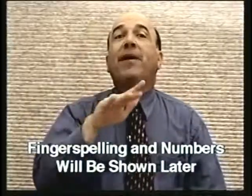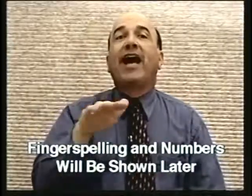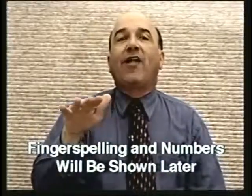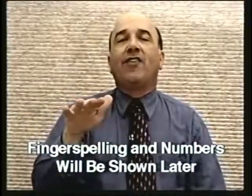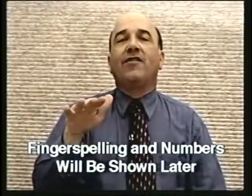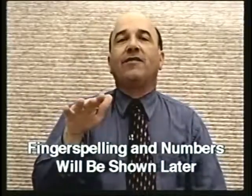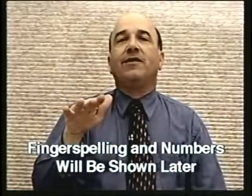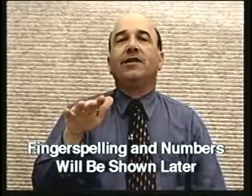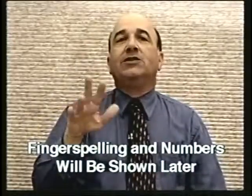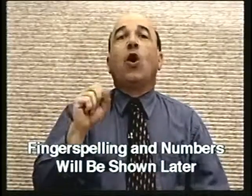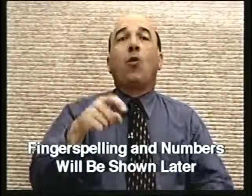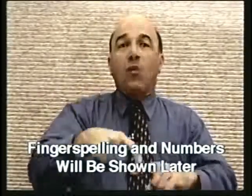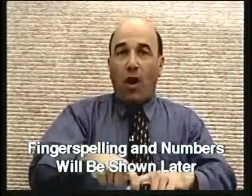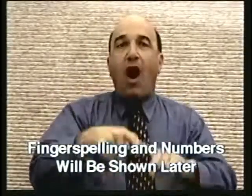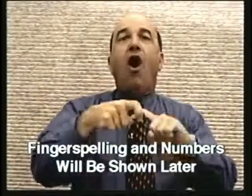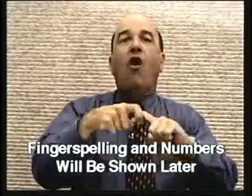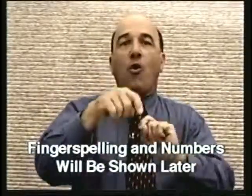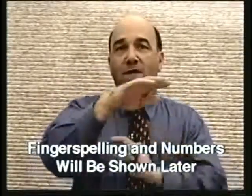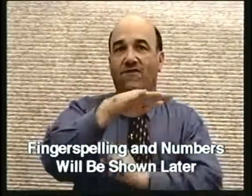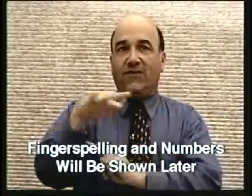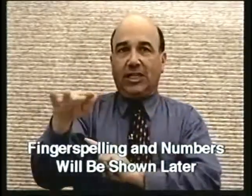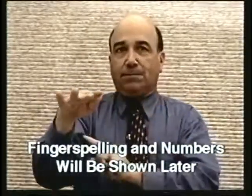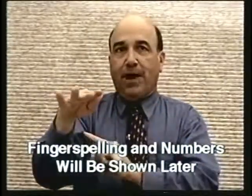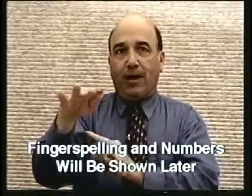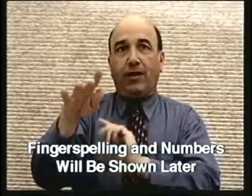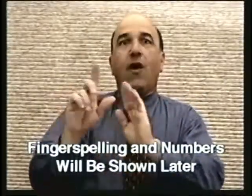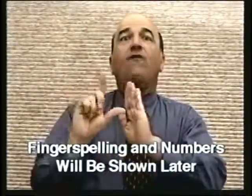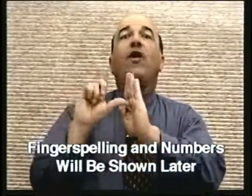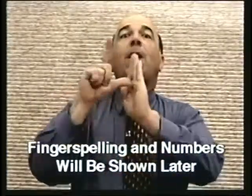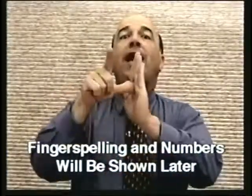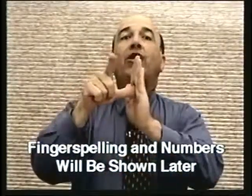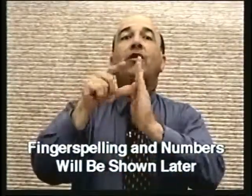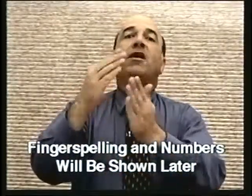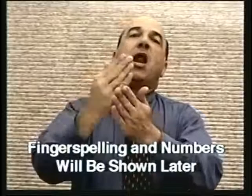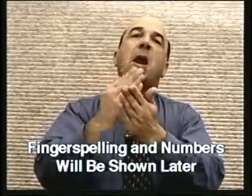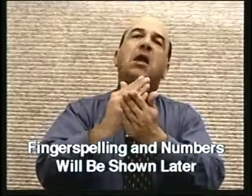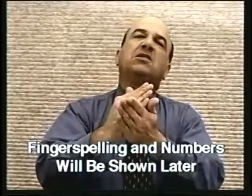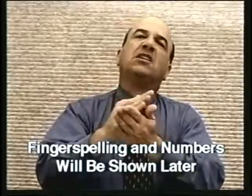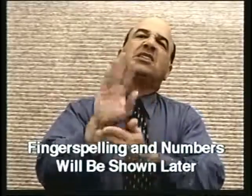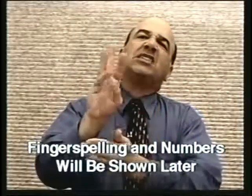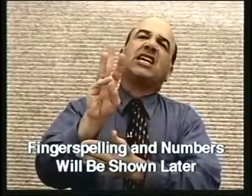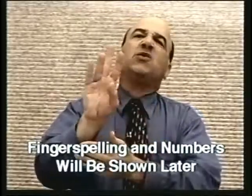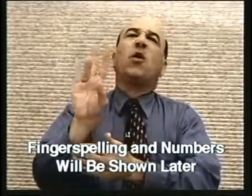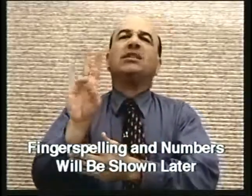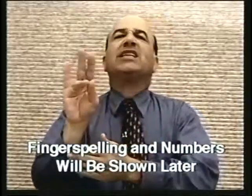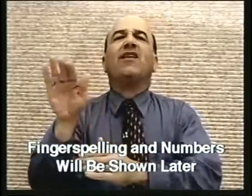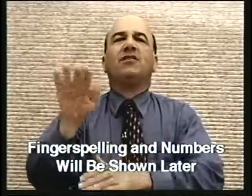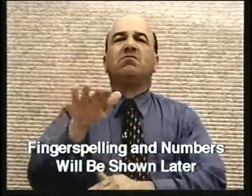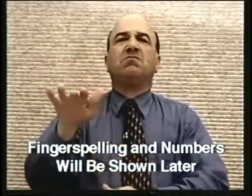spell. So we will hold thing spelling for later in lesson 6 or 7.